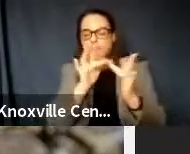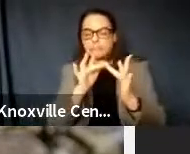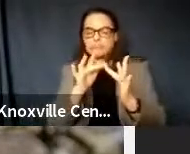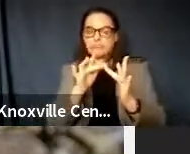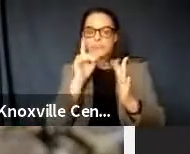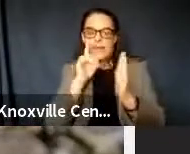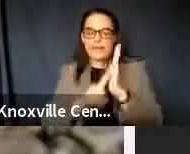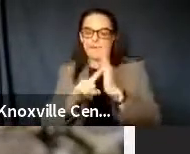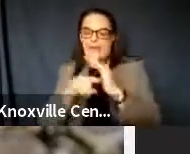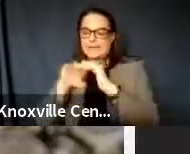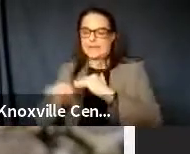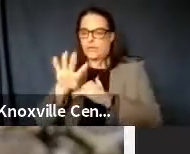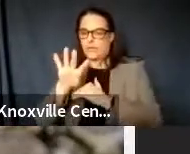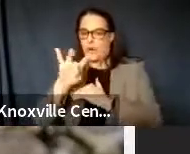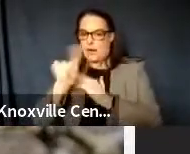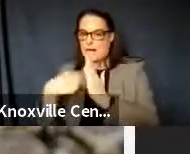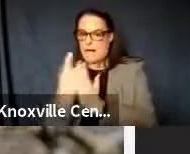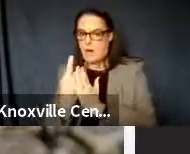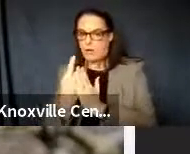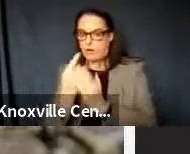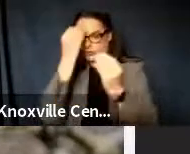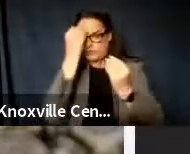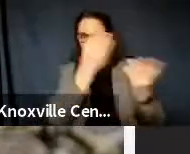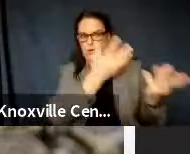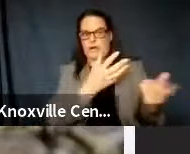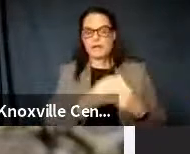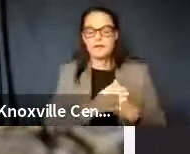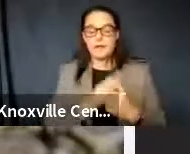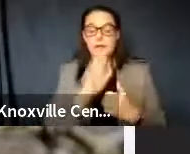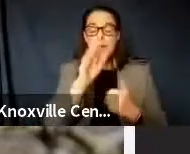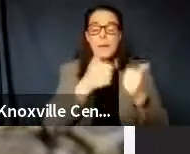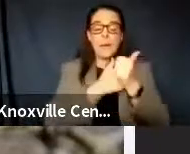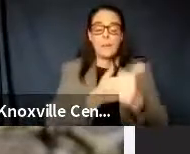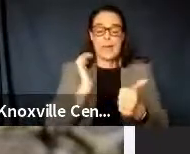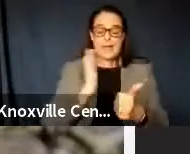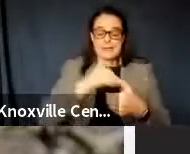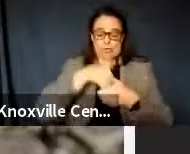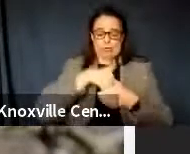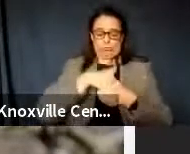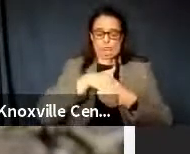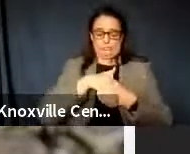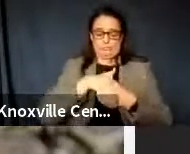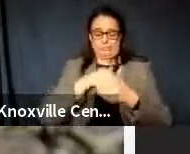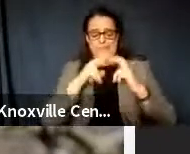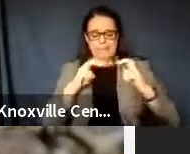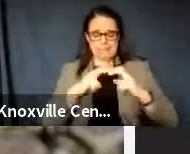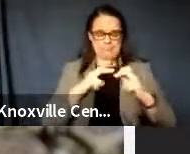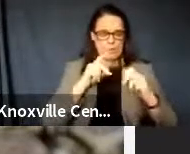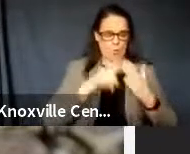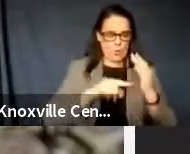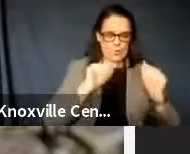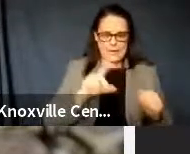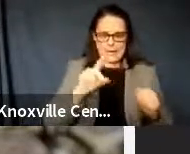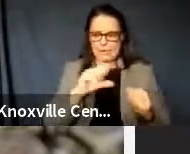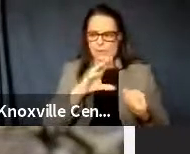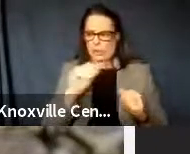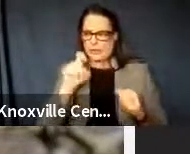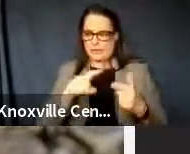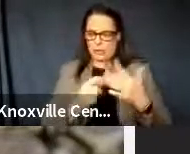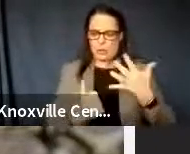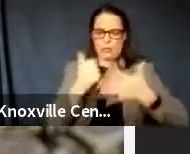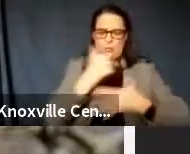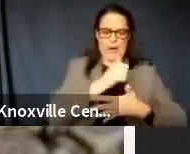investigations within 48 hours of notification. Based on our internal assessment of capabilities and acknowledging the need to prioritize our